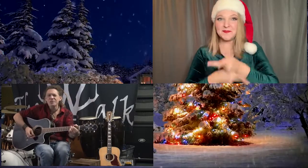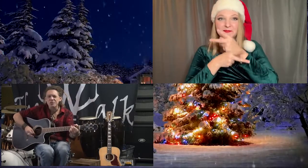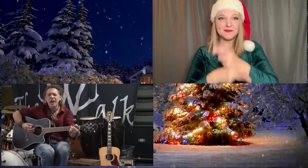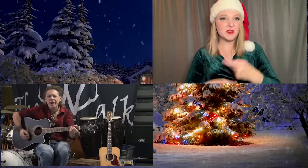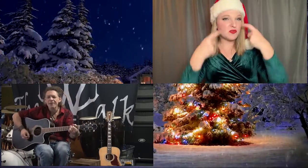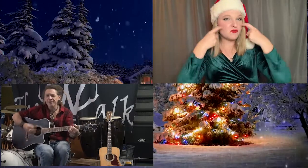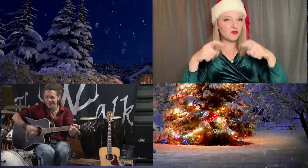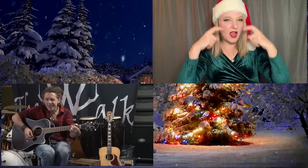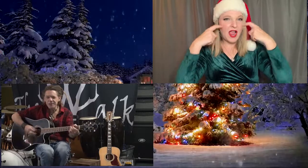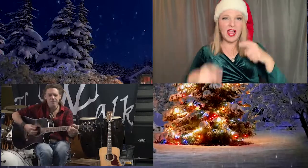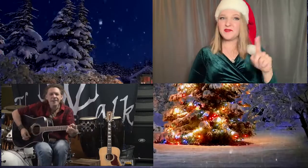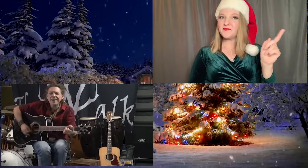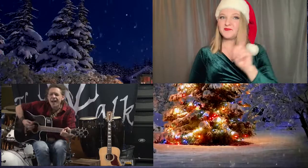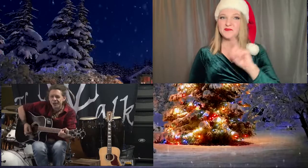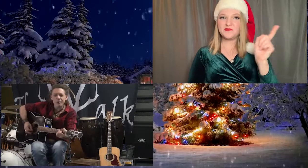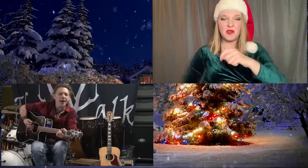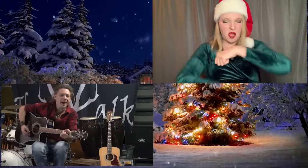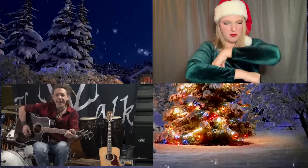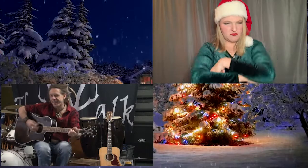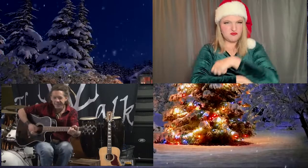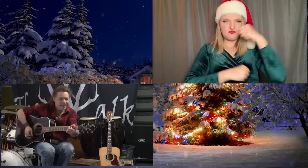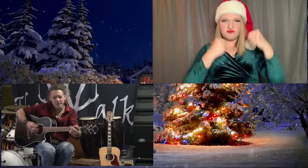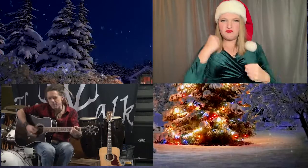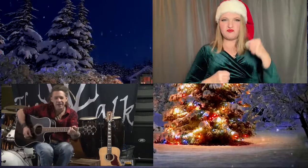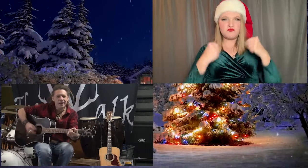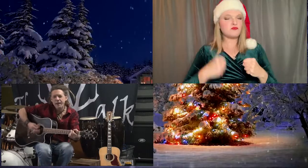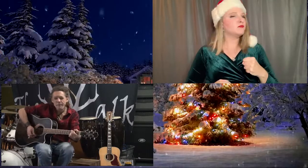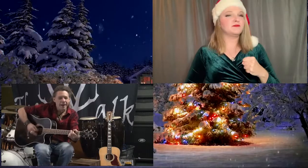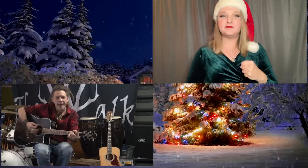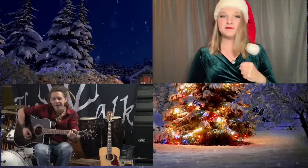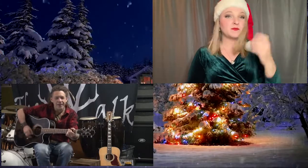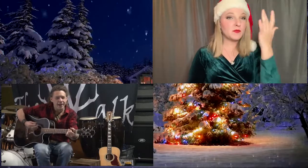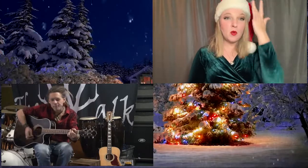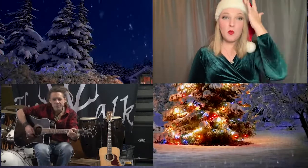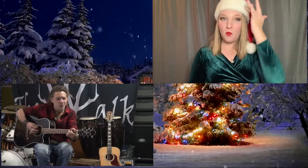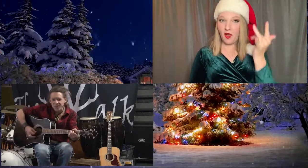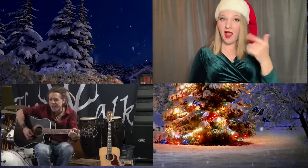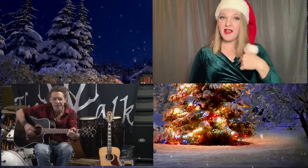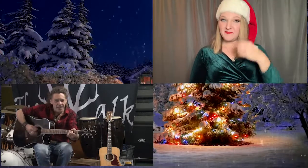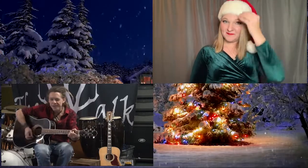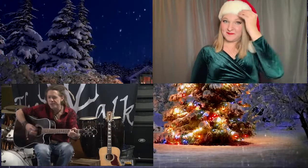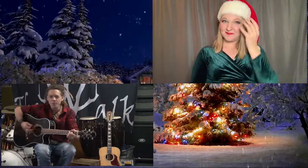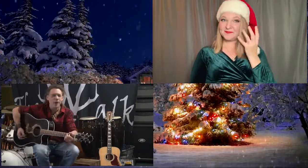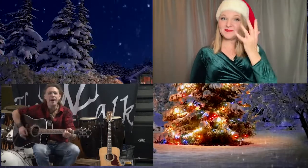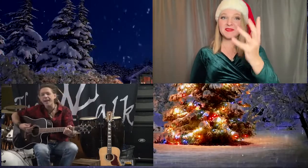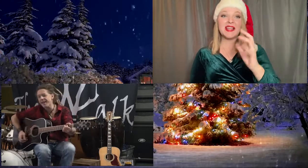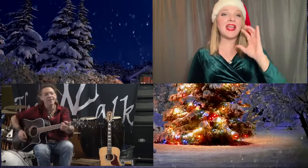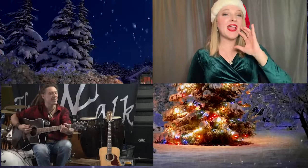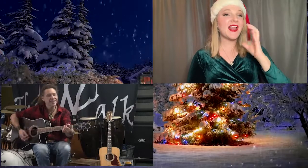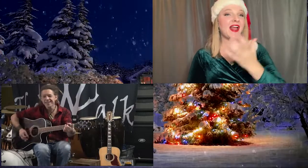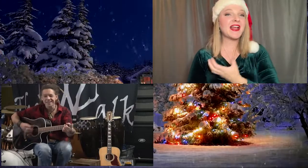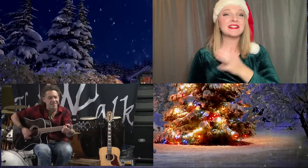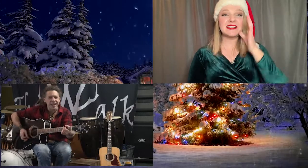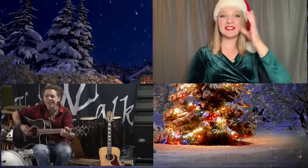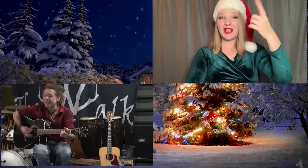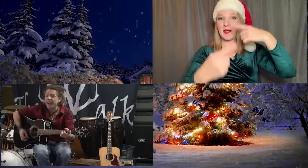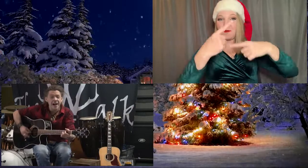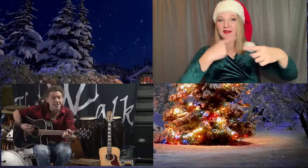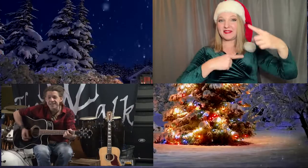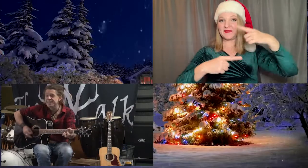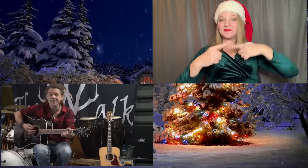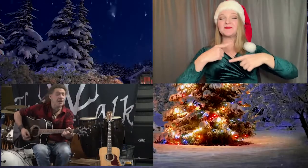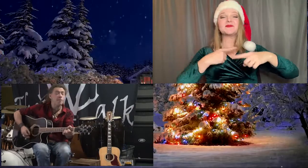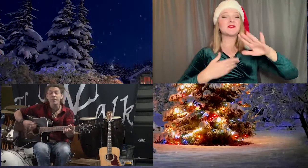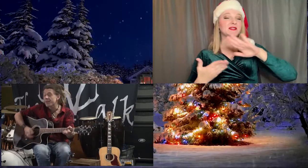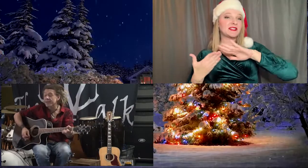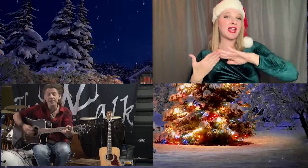Better watch out, better not cry, better not pout, I'm telling you why. Santa